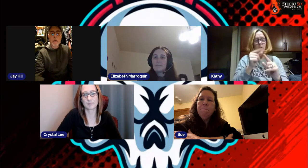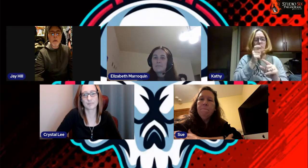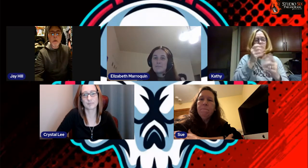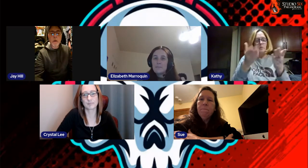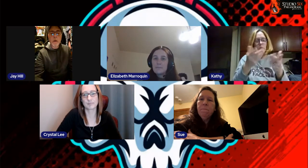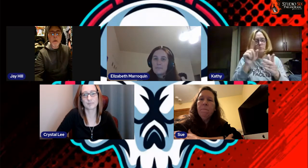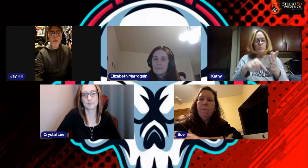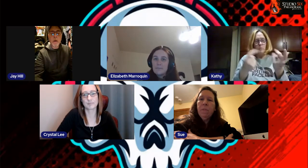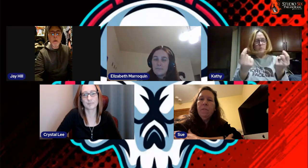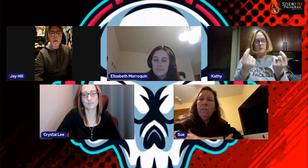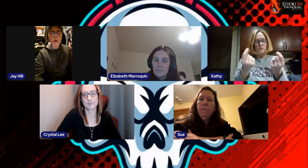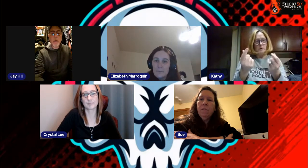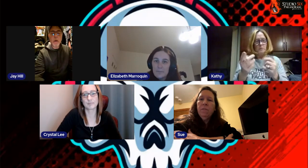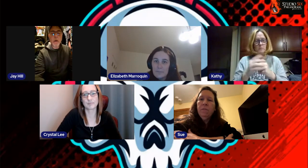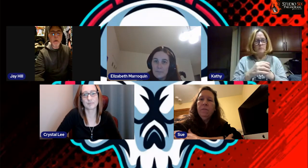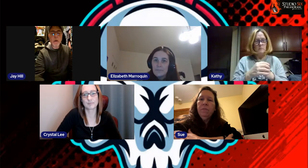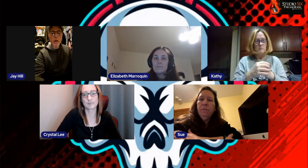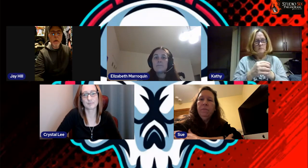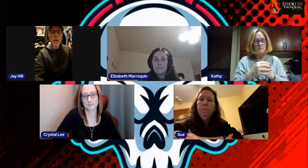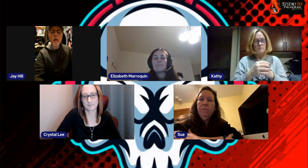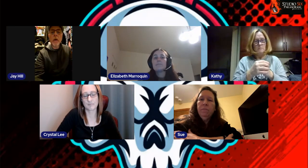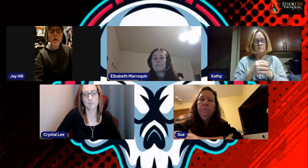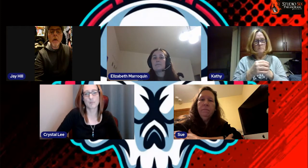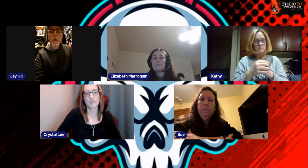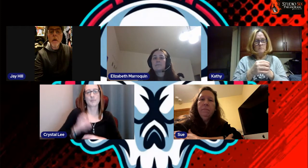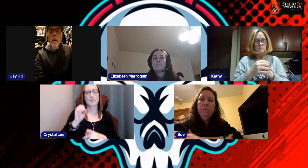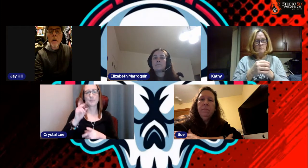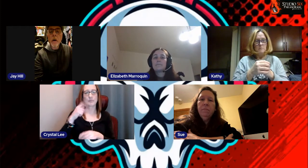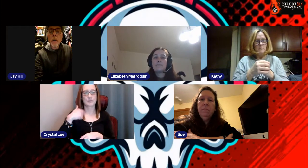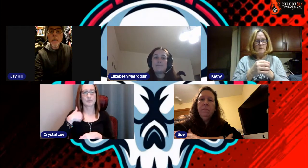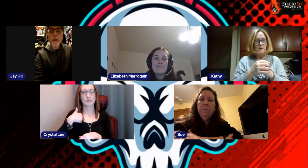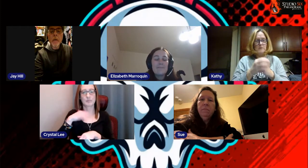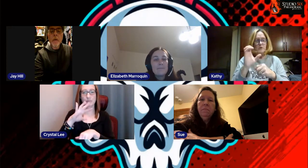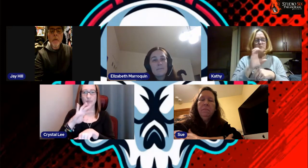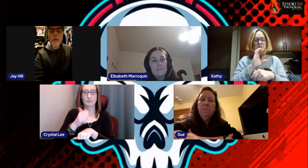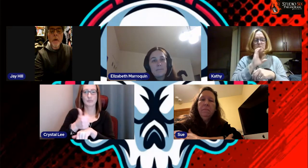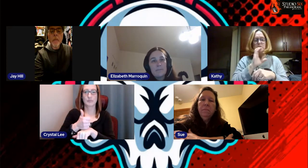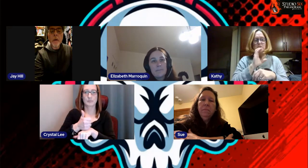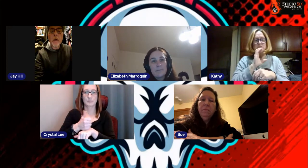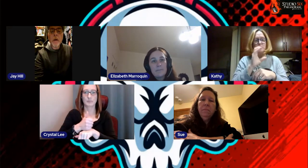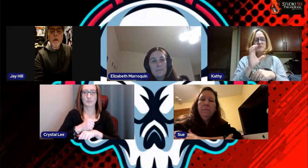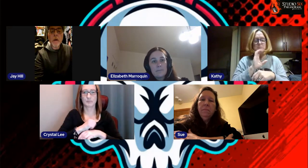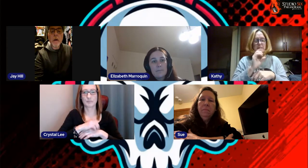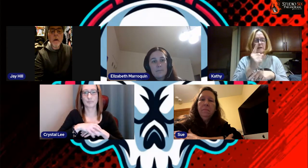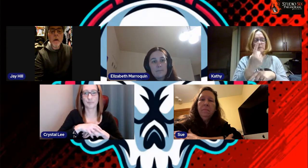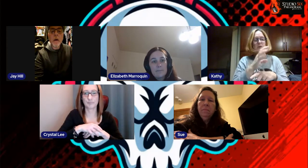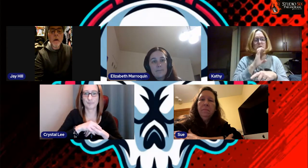talk about who and what you do. Oh, we got one more.